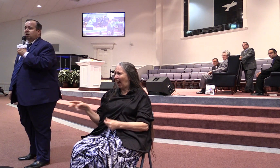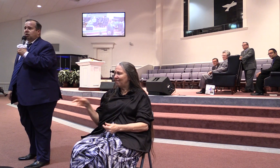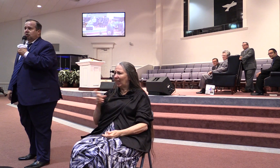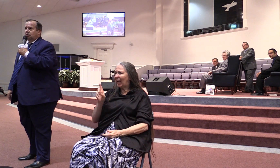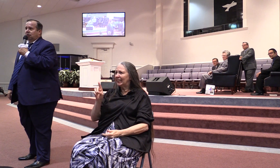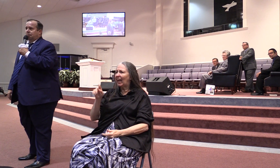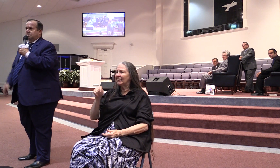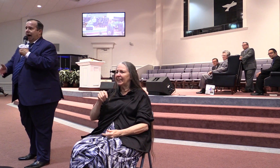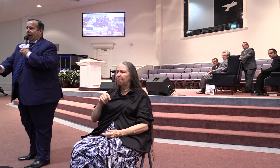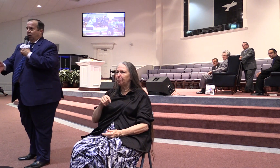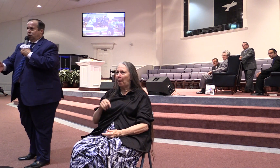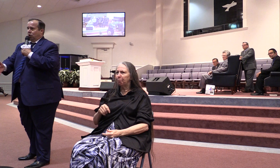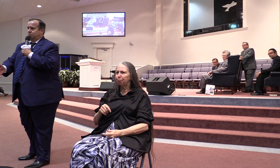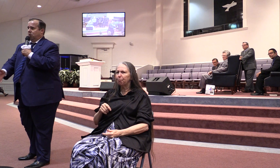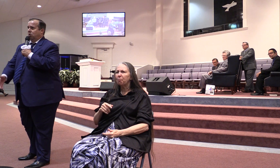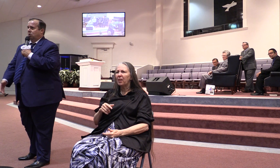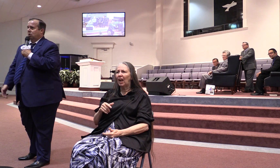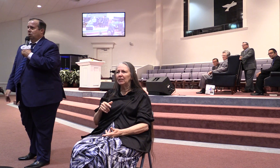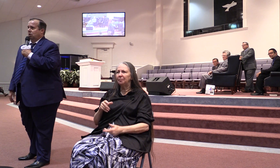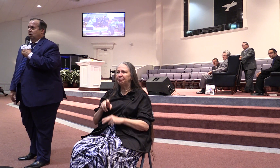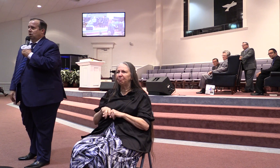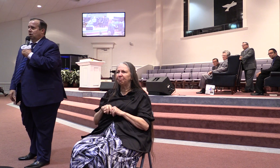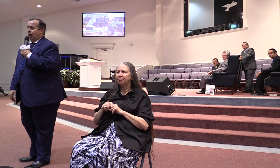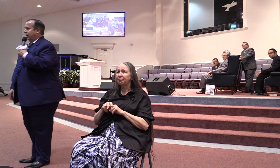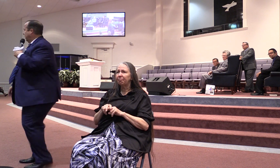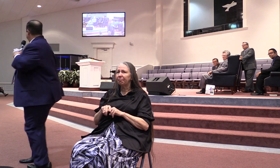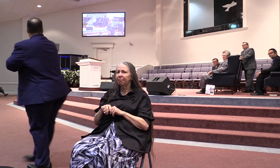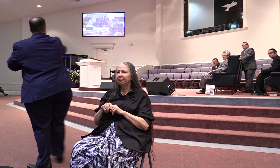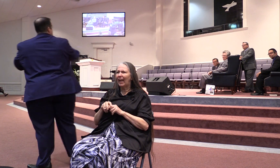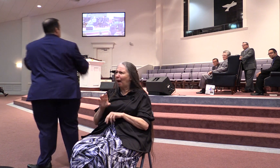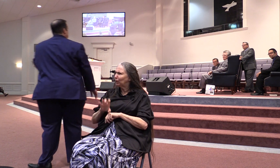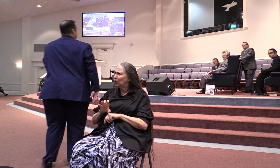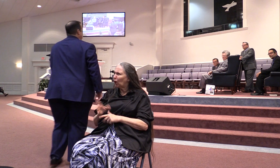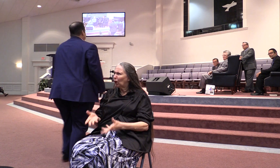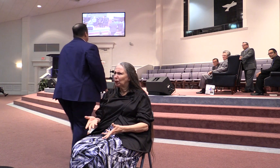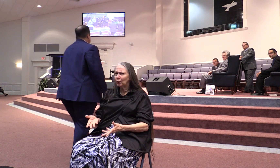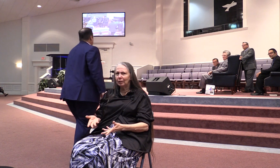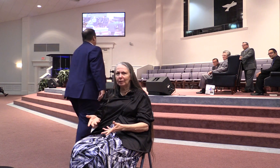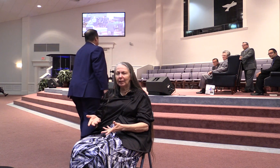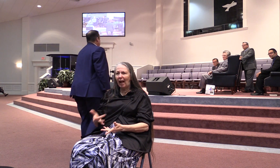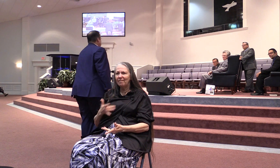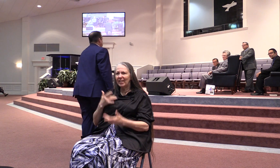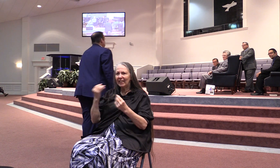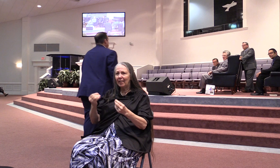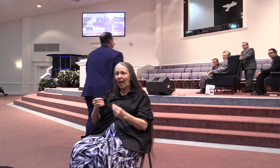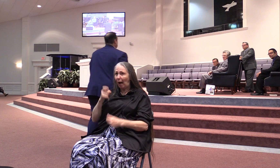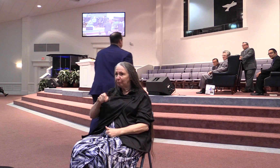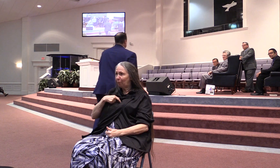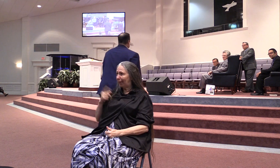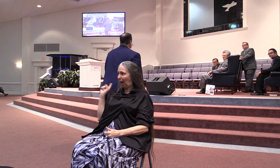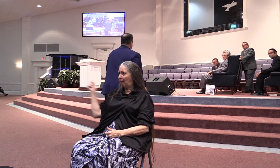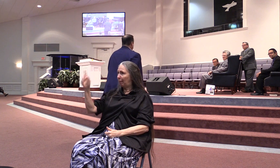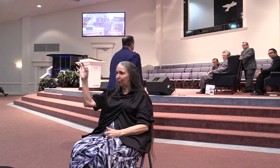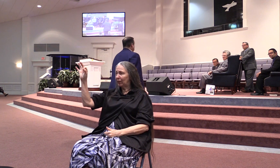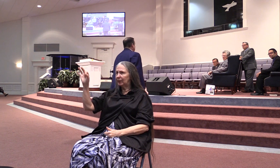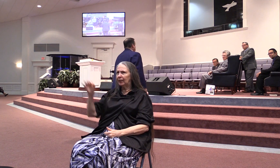dust. I'm dying on a church pew. I got to get up there and preach in a couple minutes, and I've got nothing. I think I'm